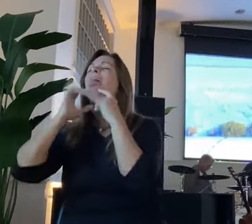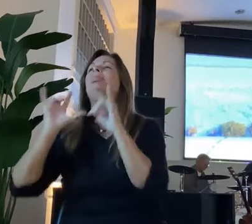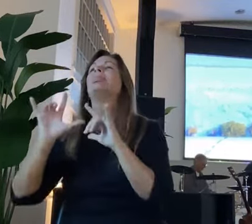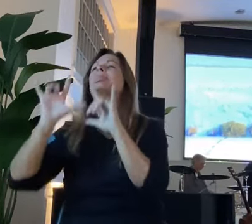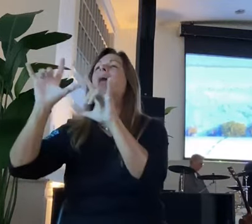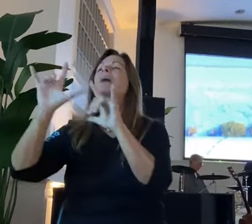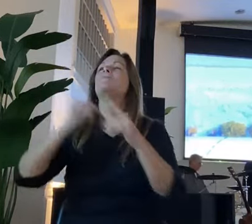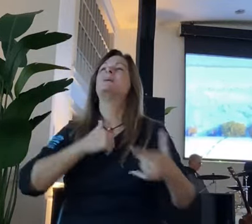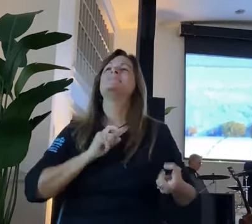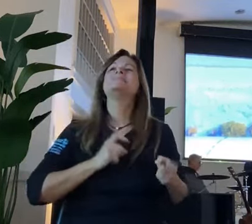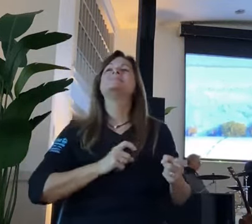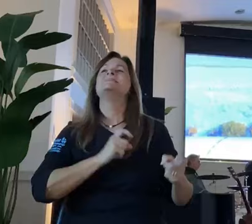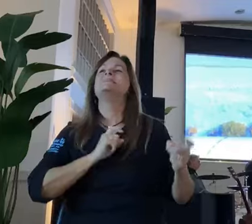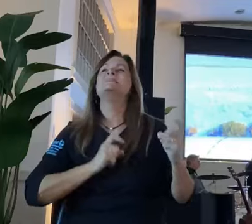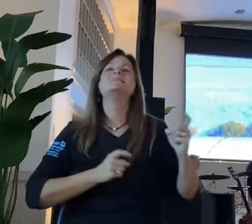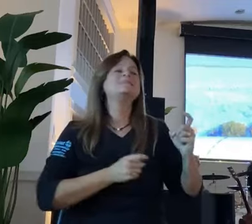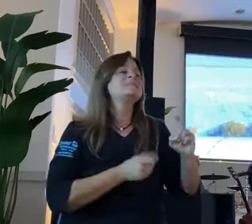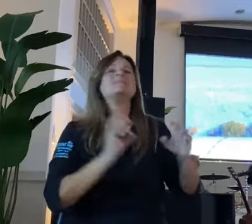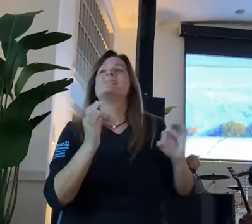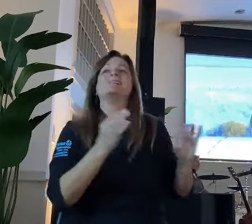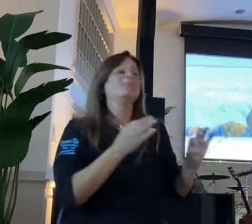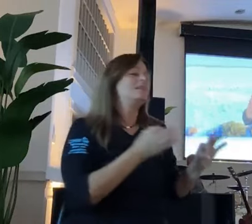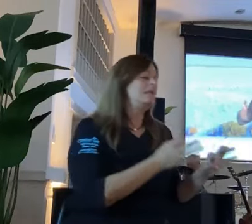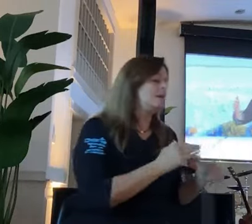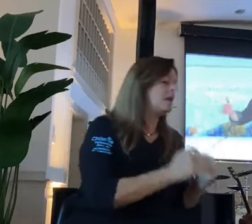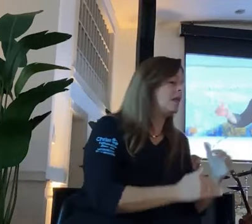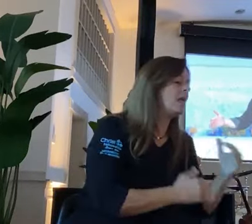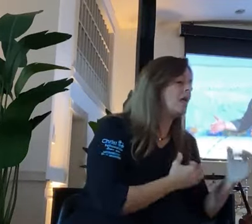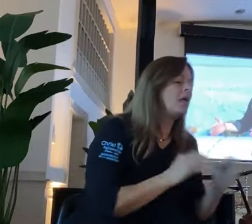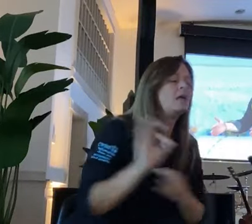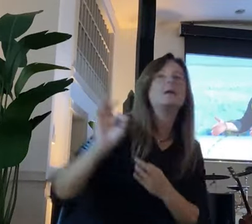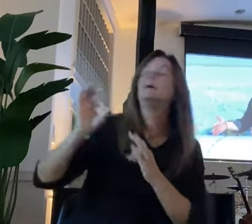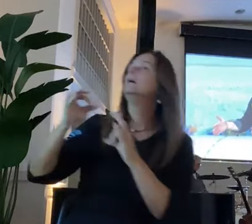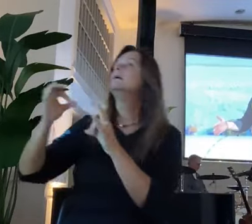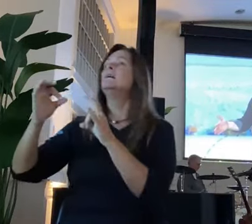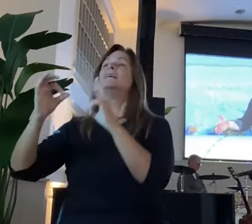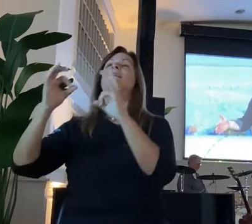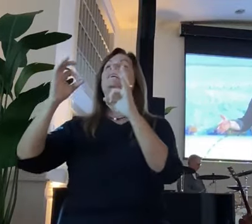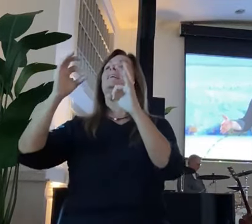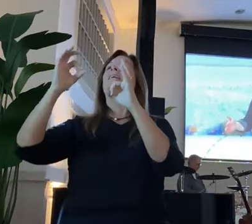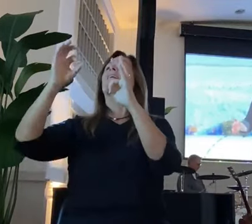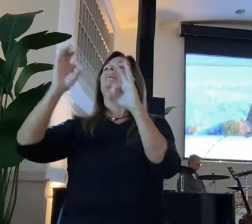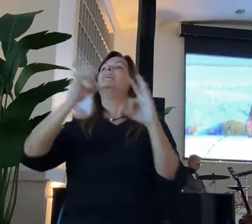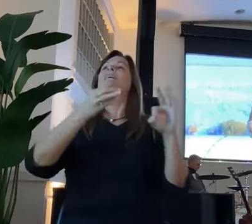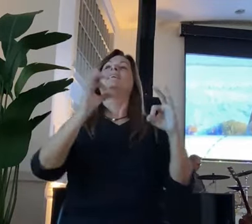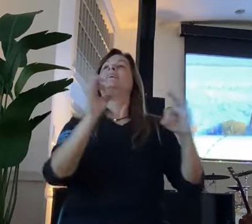actually need to figure out how to work out walking out in the Spirit.